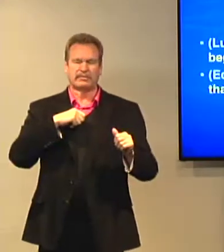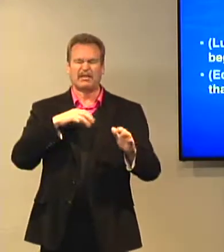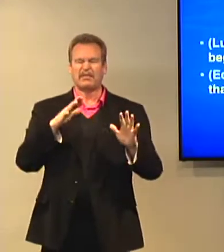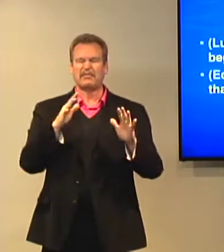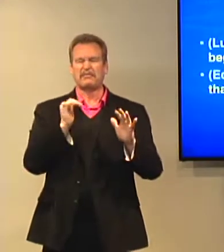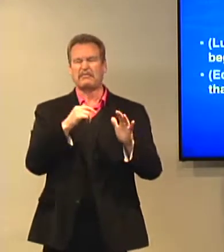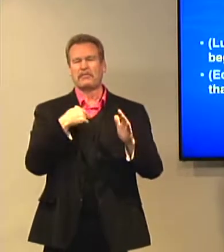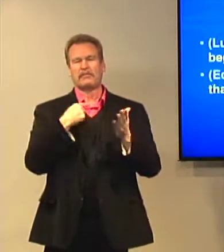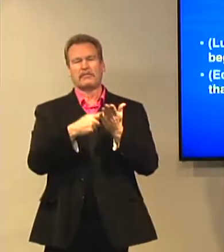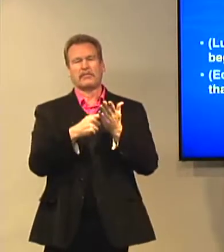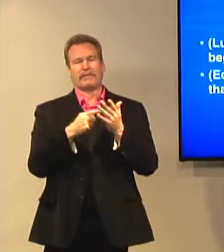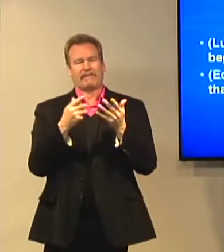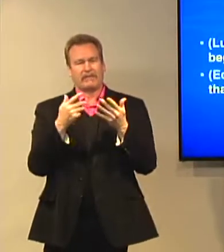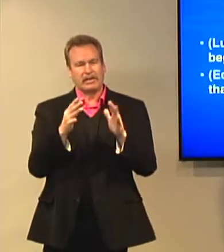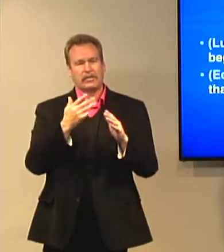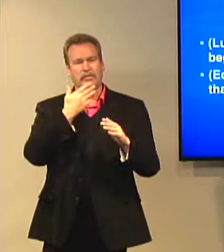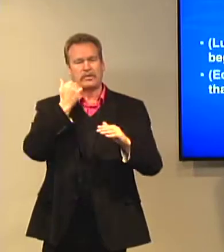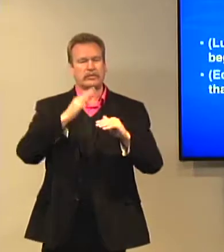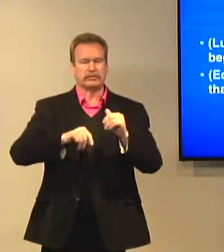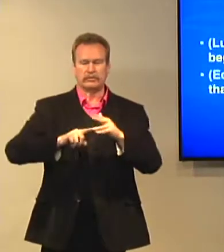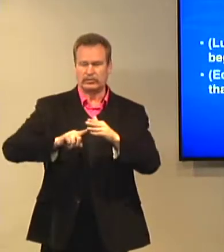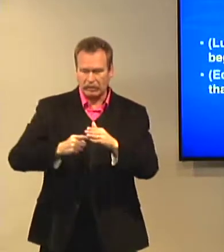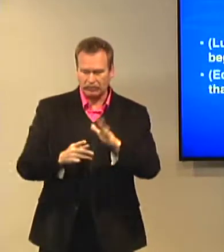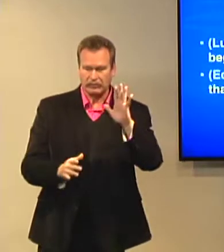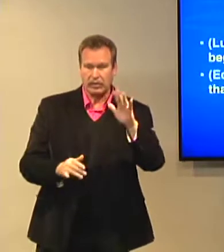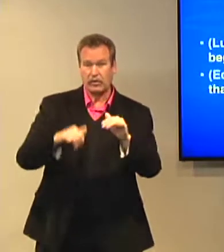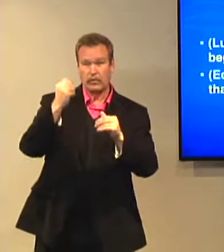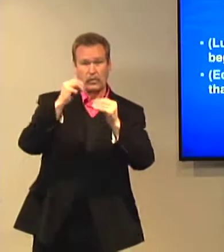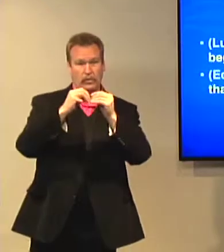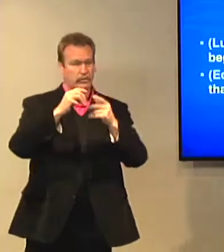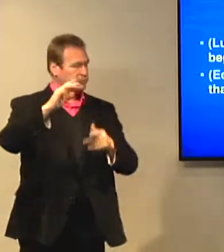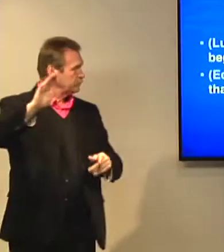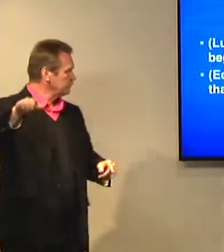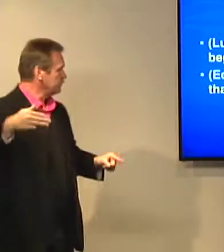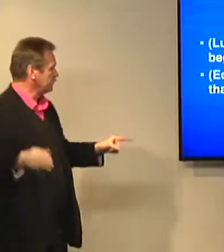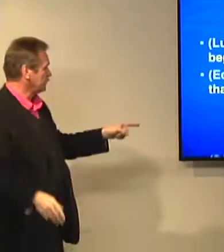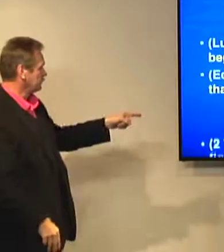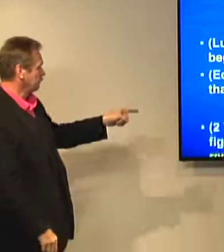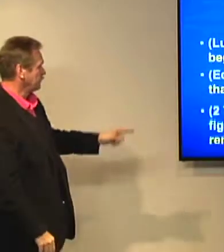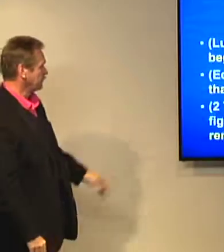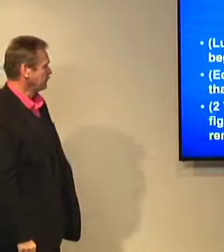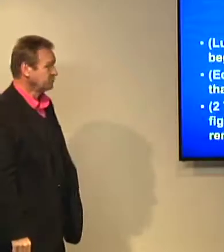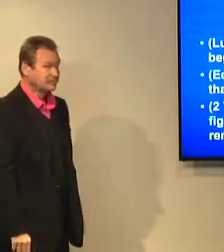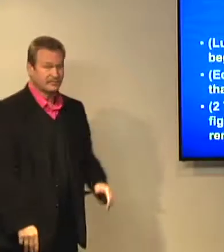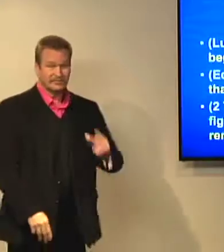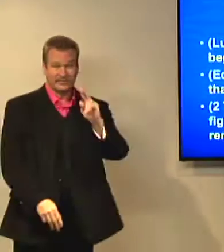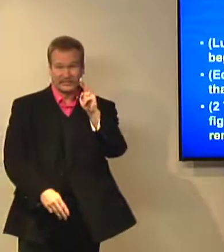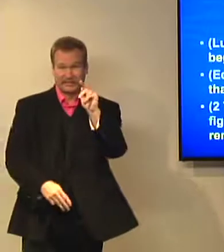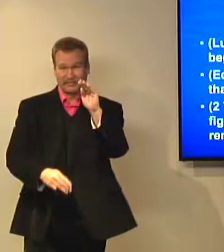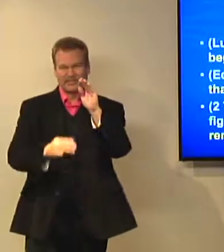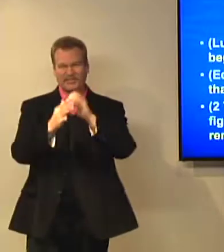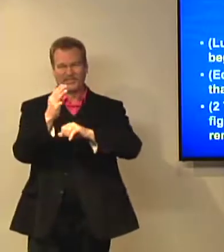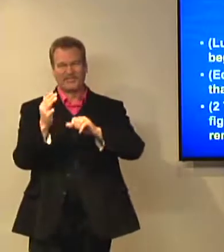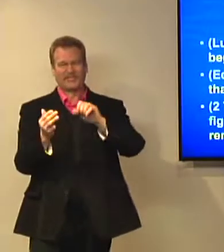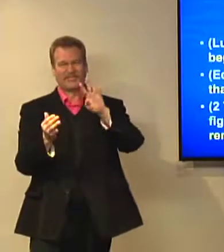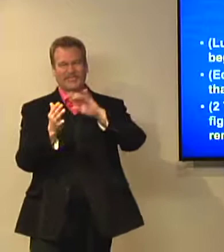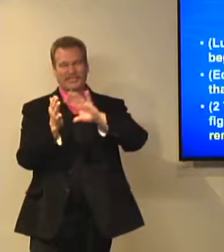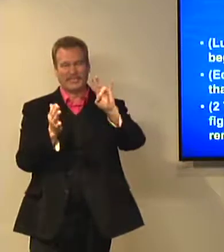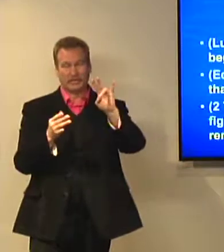And then it says, patience is better than pride. My focus was on finishing is better than starting. And then in 2 Timothy